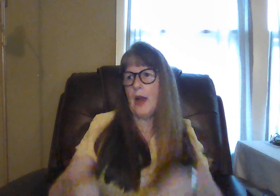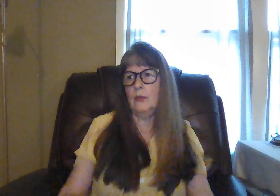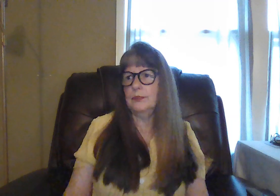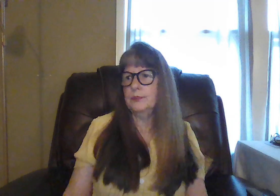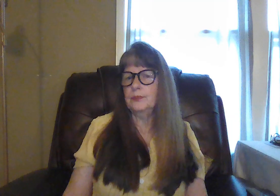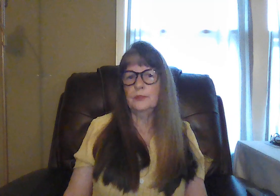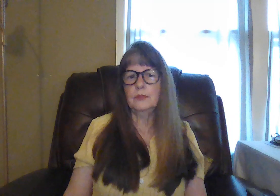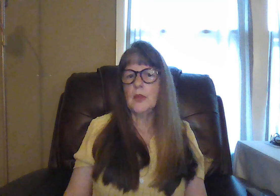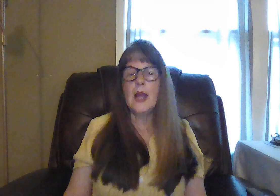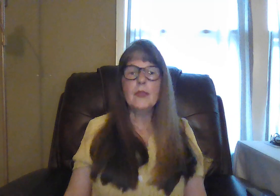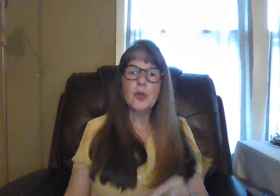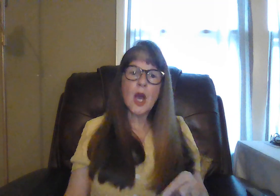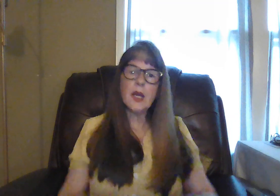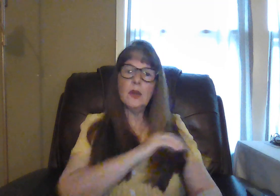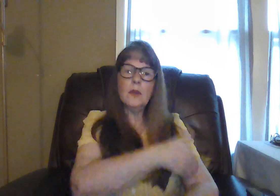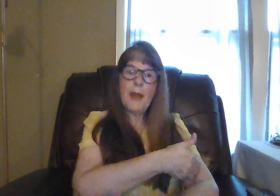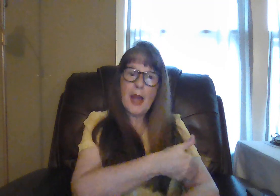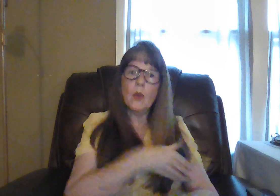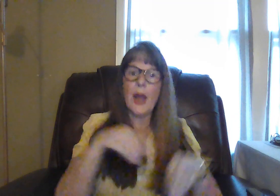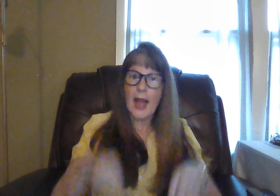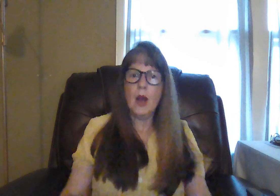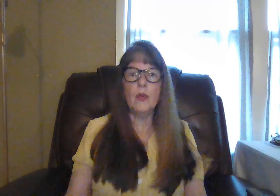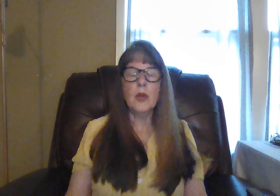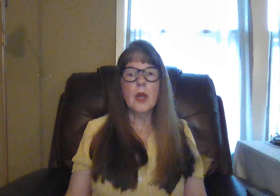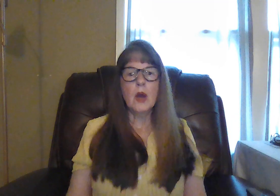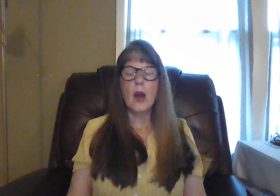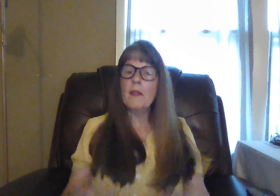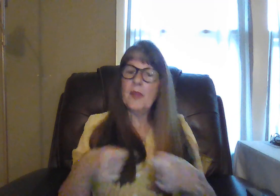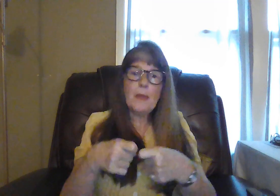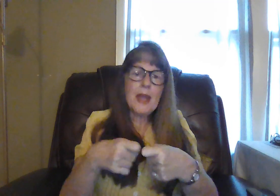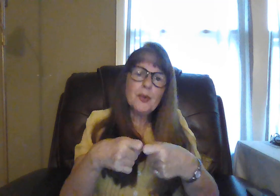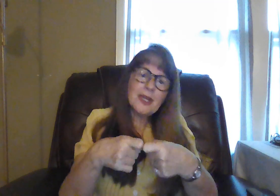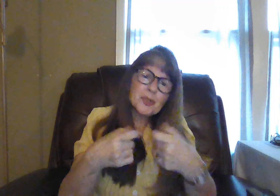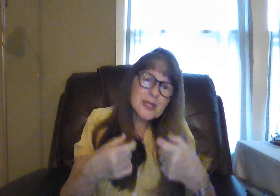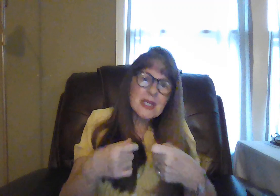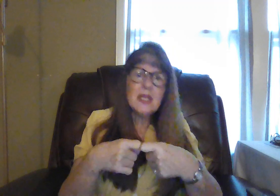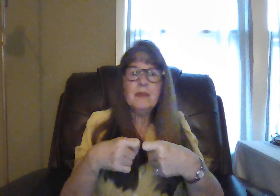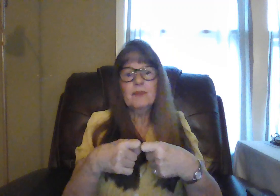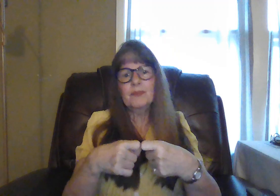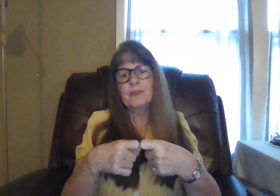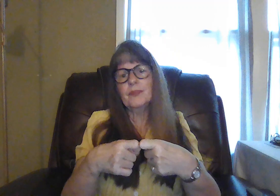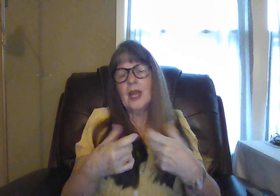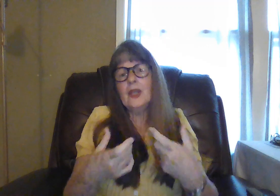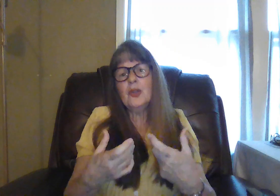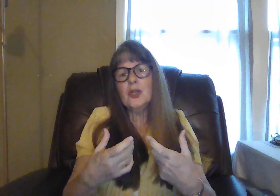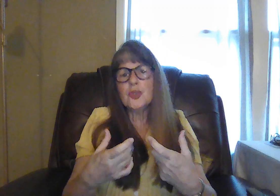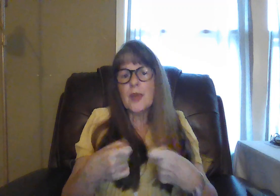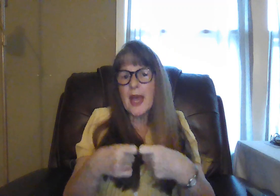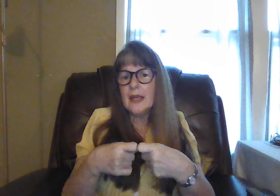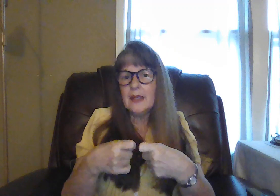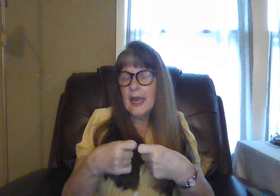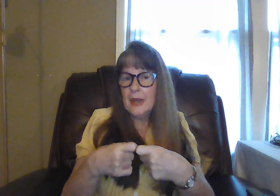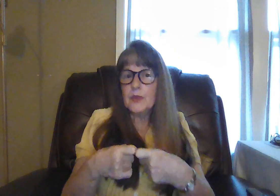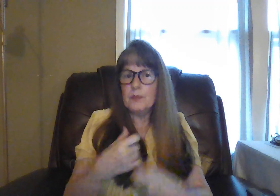out. They're not going to do power out. They may do electricity, and you could do that, and it